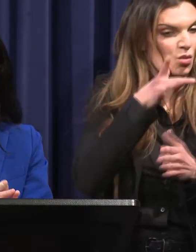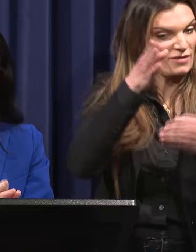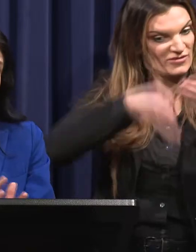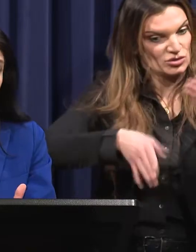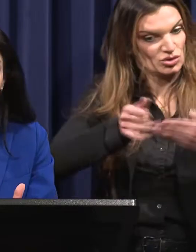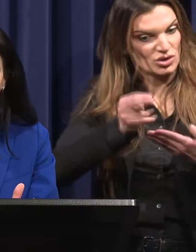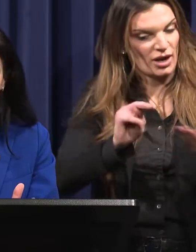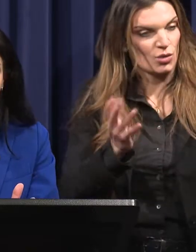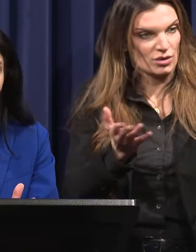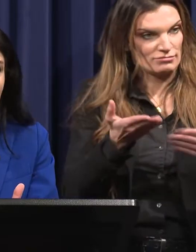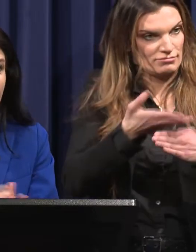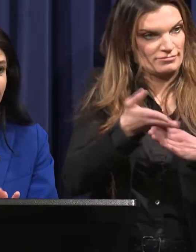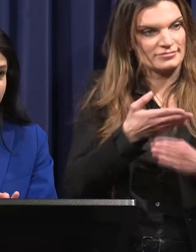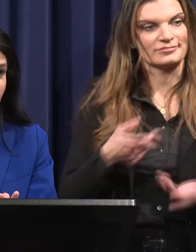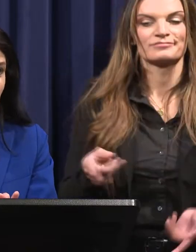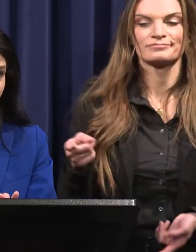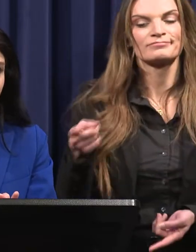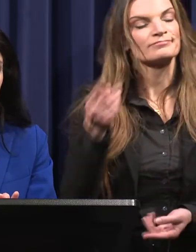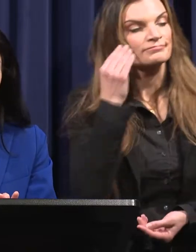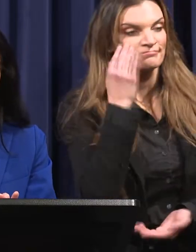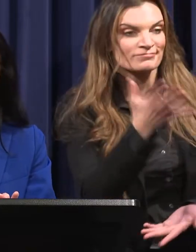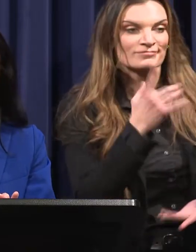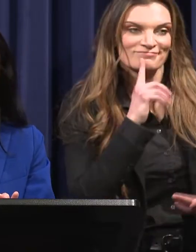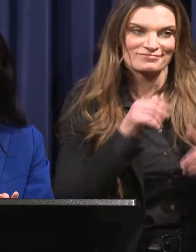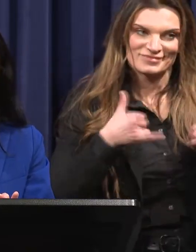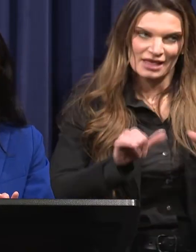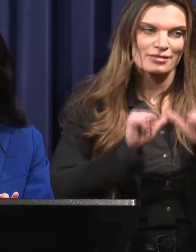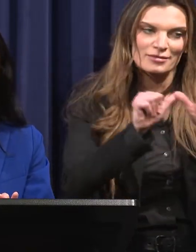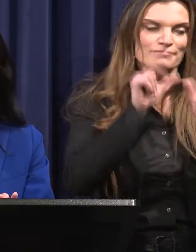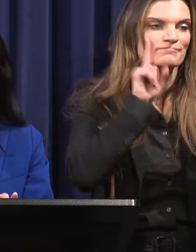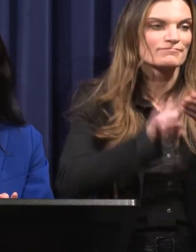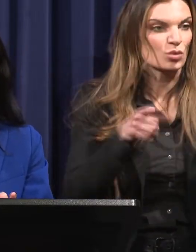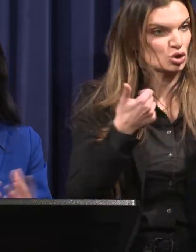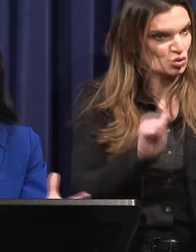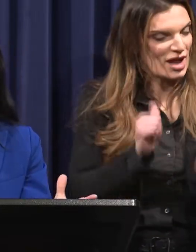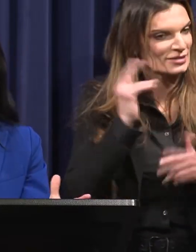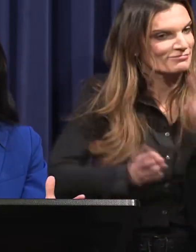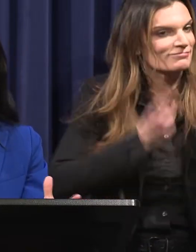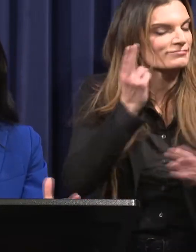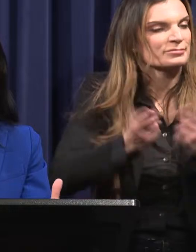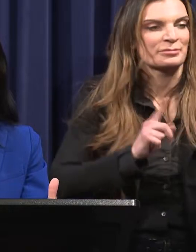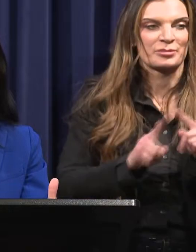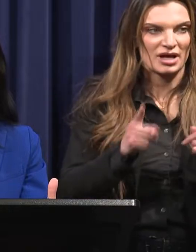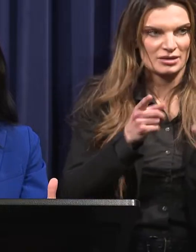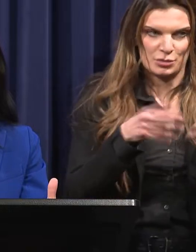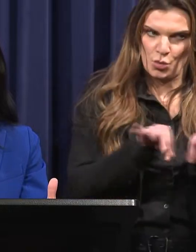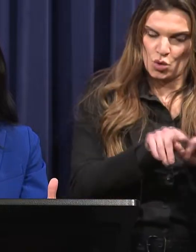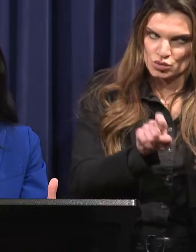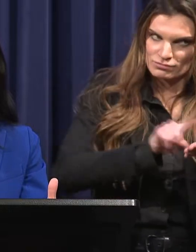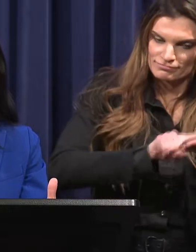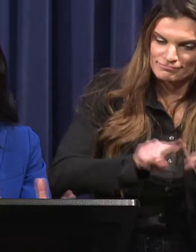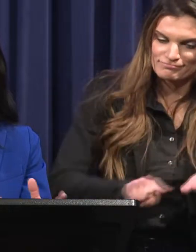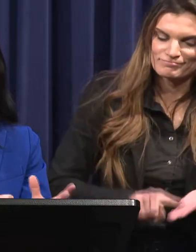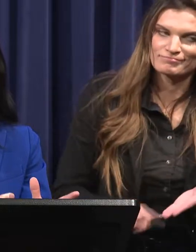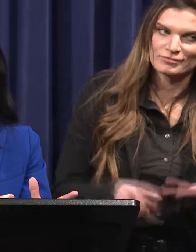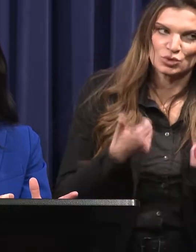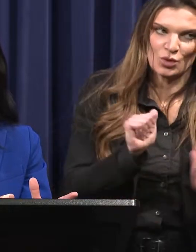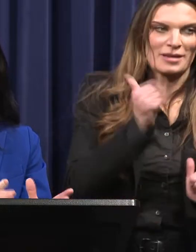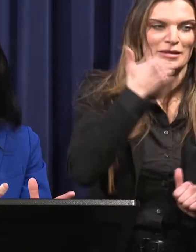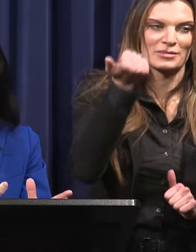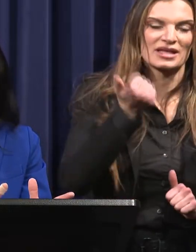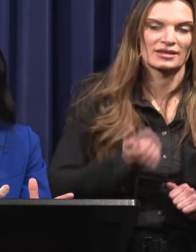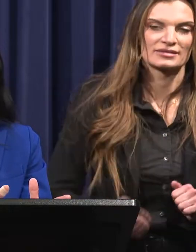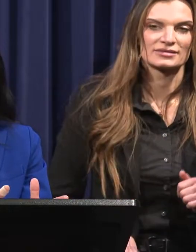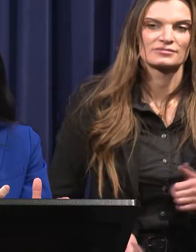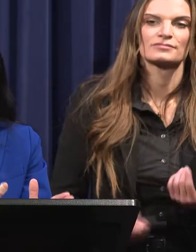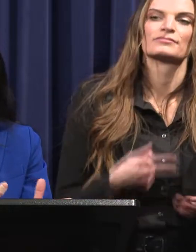we tried our very hardest to get these wrapped up as quickly as possible. I do want to mention for a minute, so it's clear, a